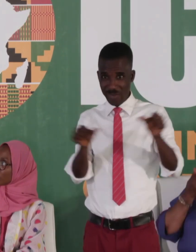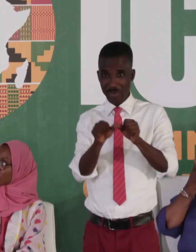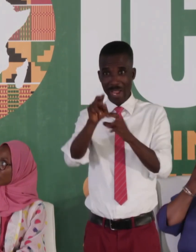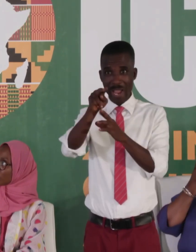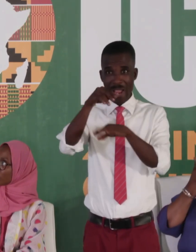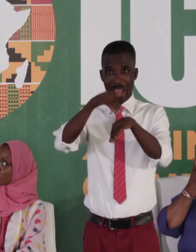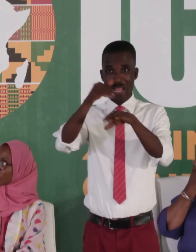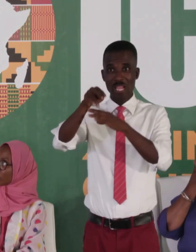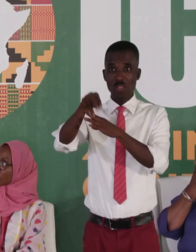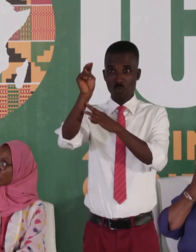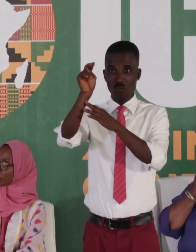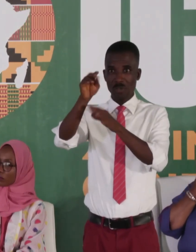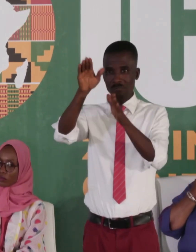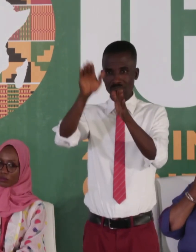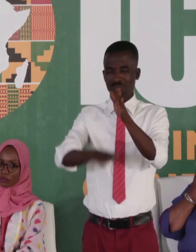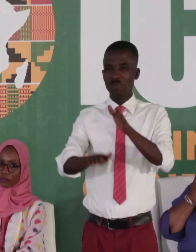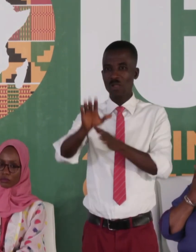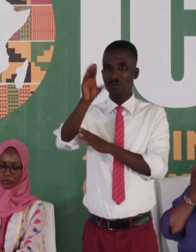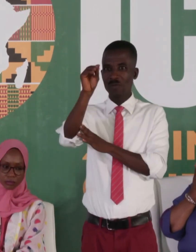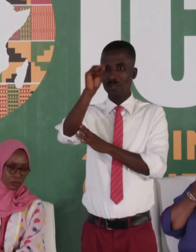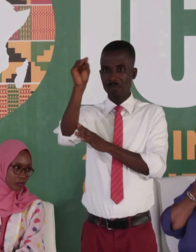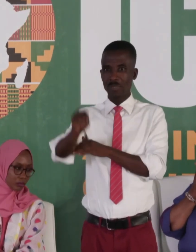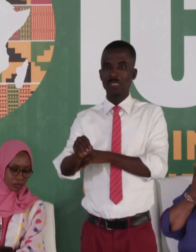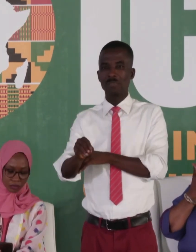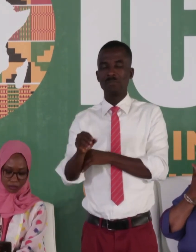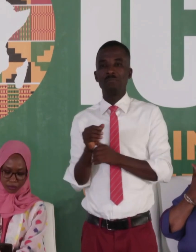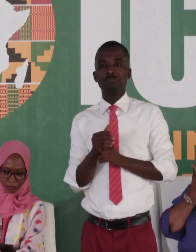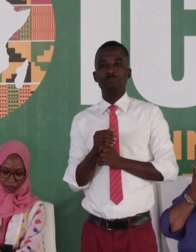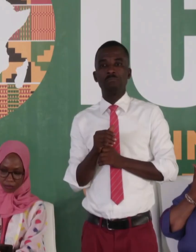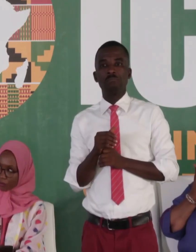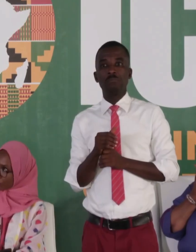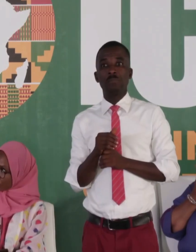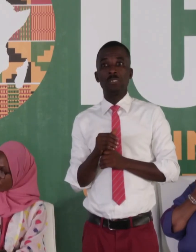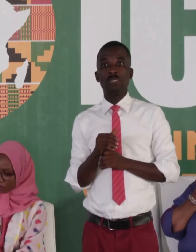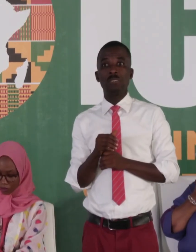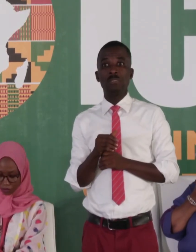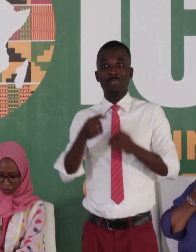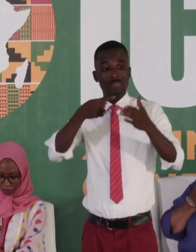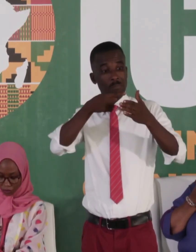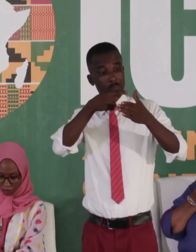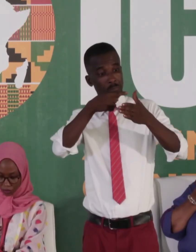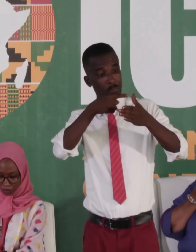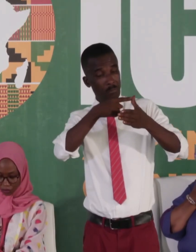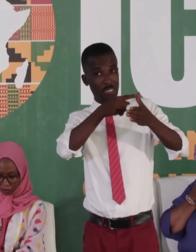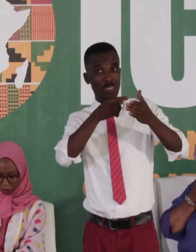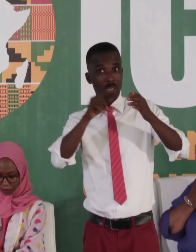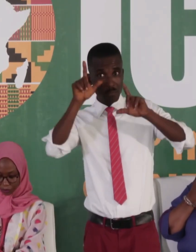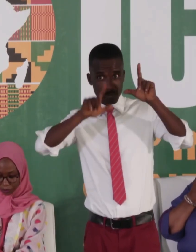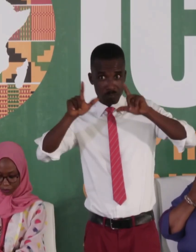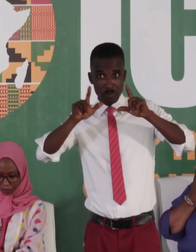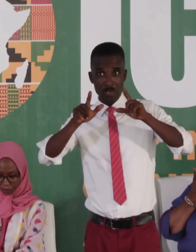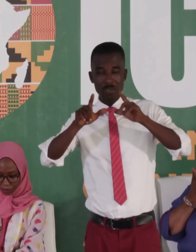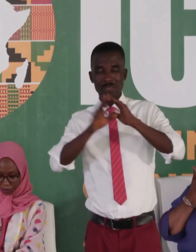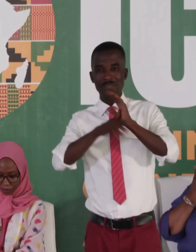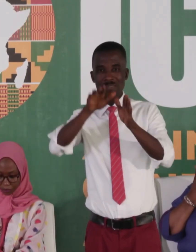by over 50% from its 2021 peak, while the testing rate also declined by